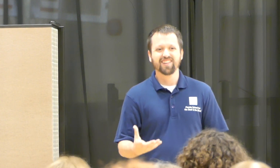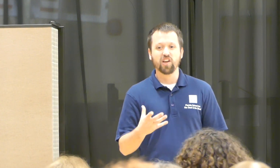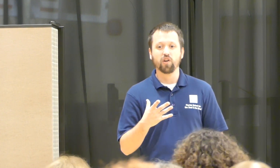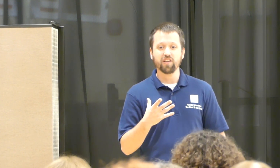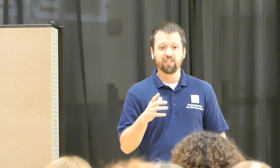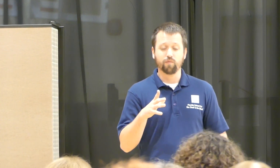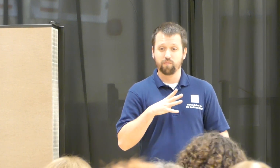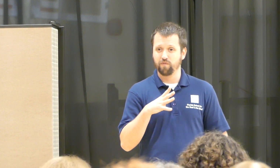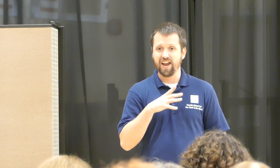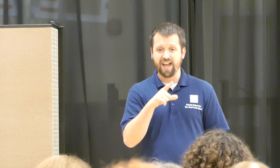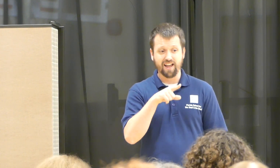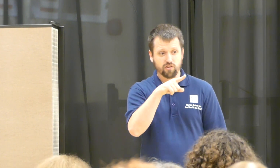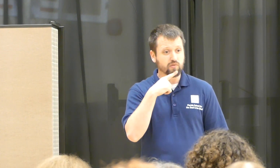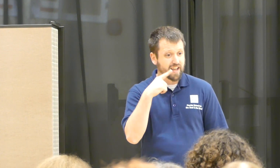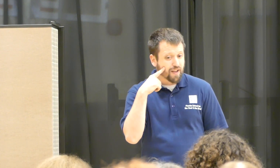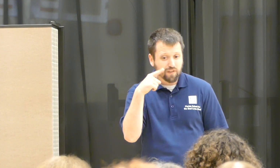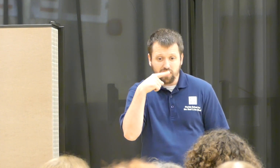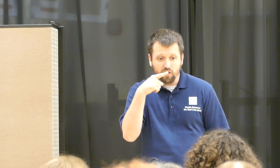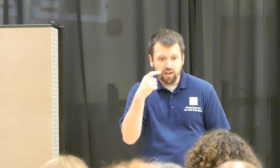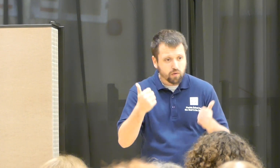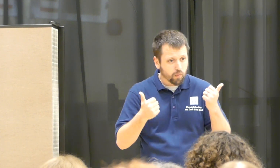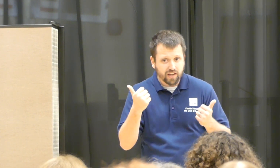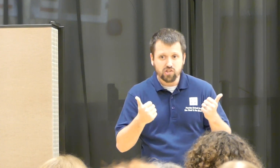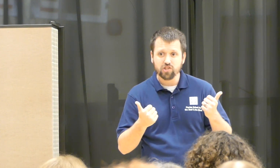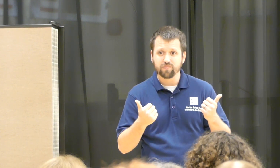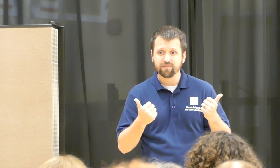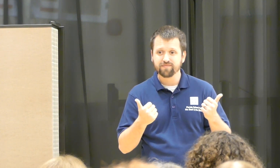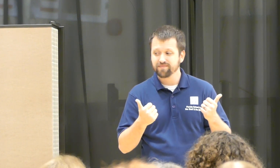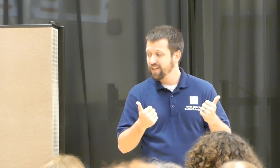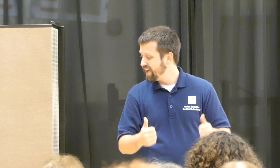So it's fine to ask you deaf, hearing, which.